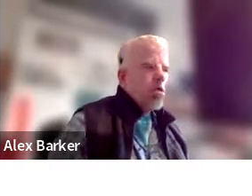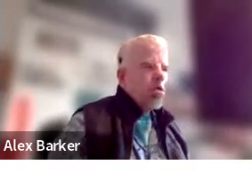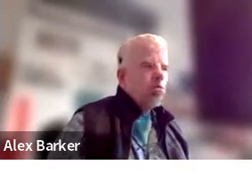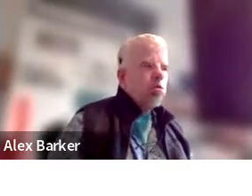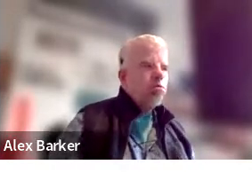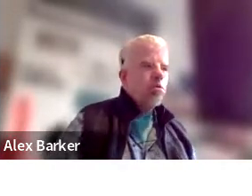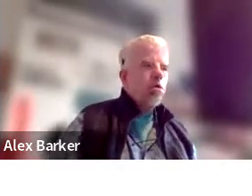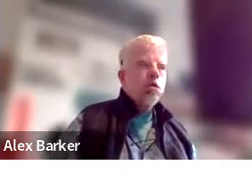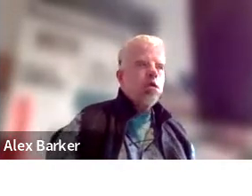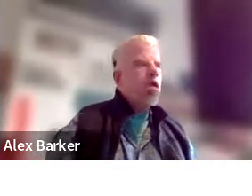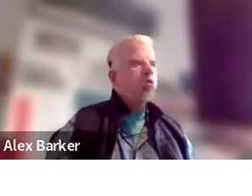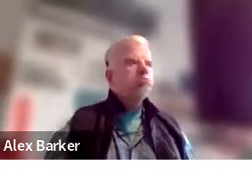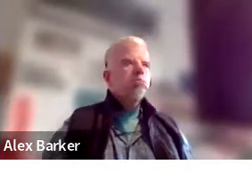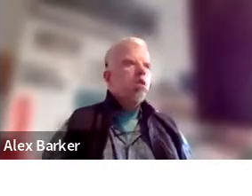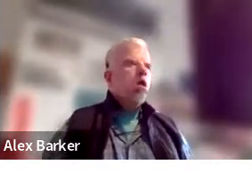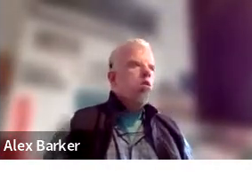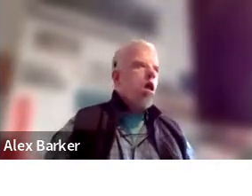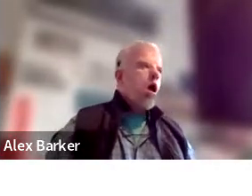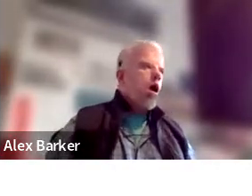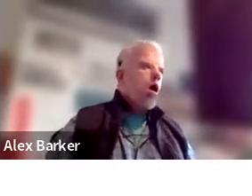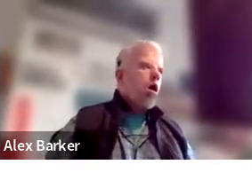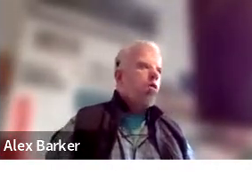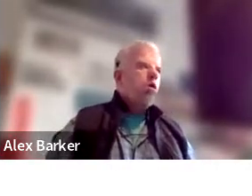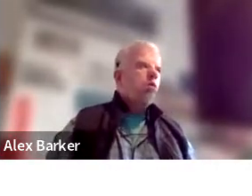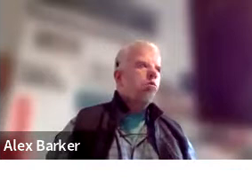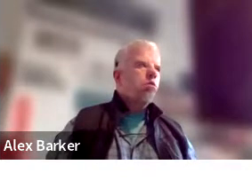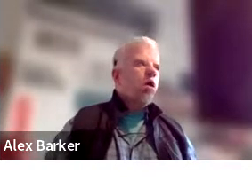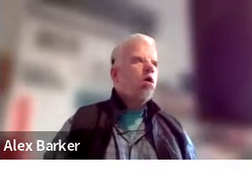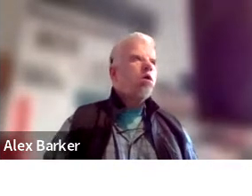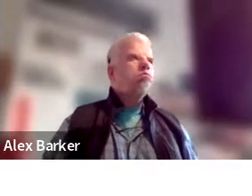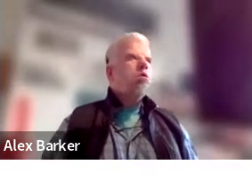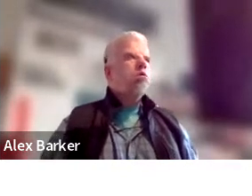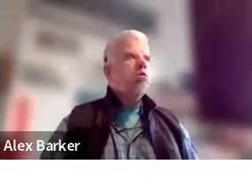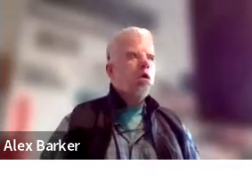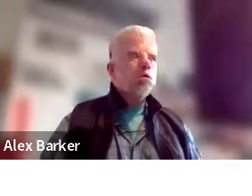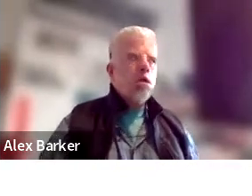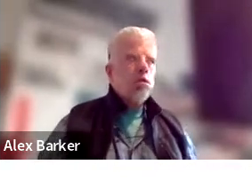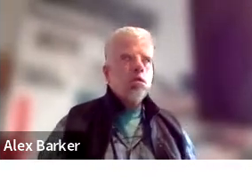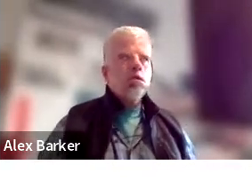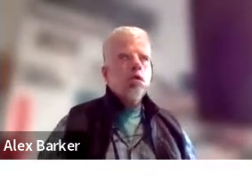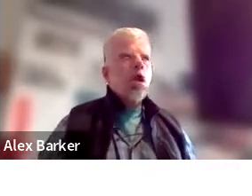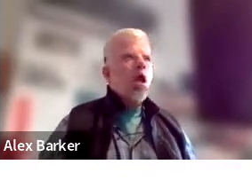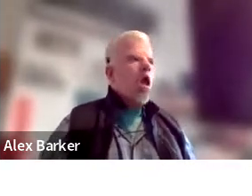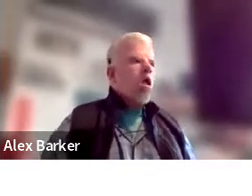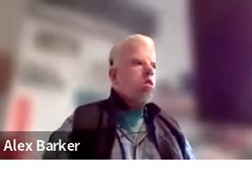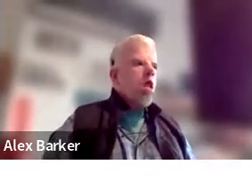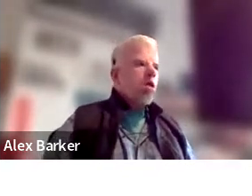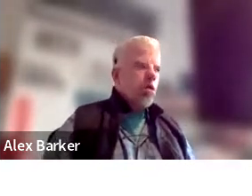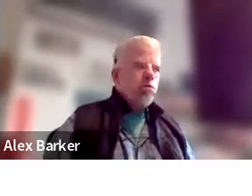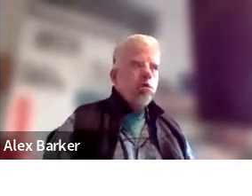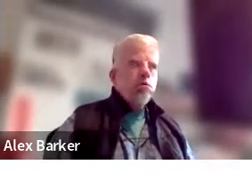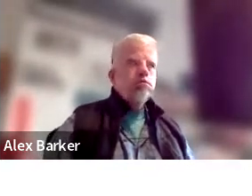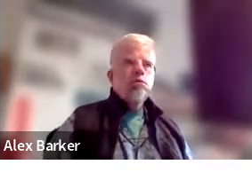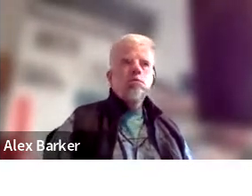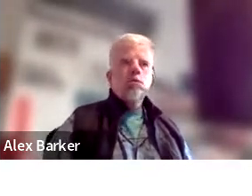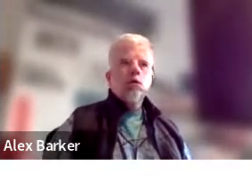and ended up leaving after a year. There are lots of organisations that can